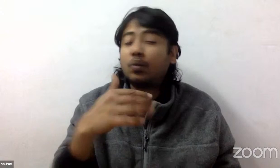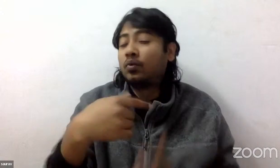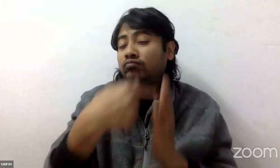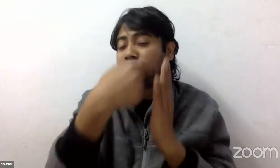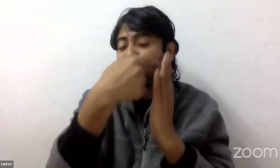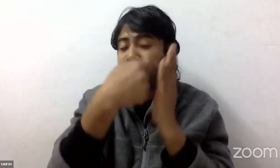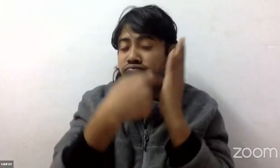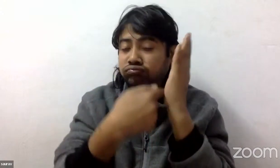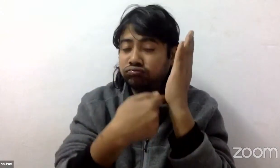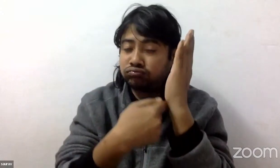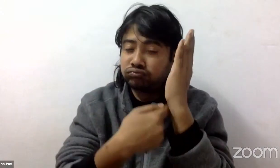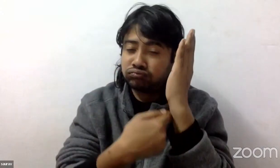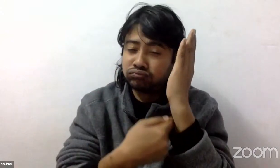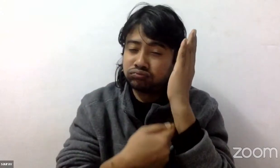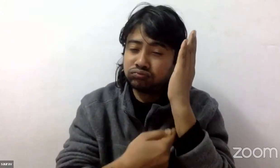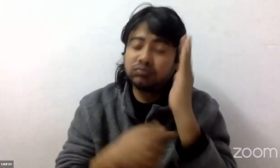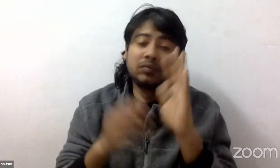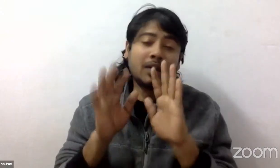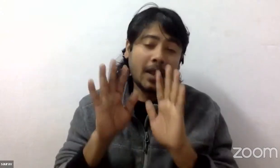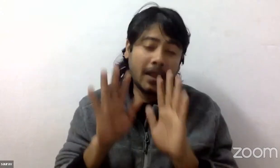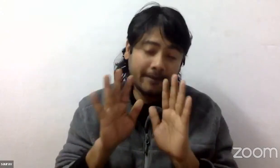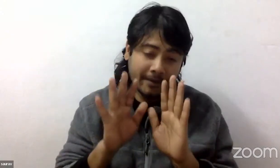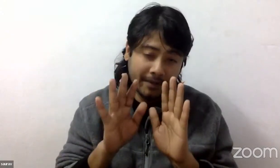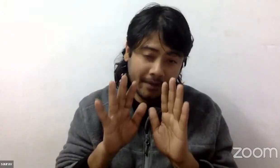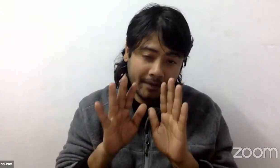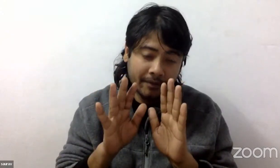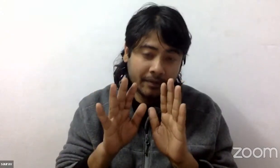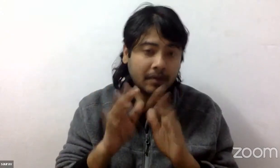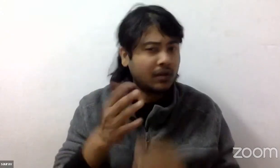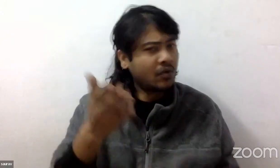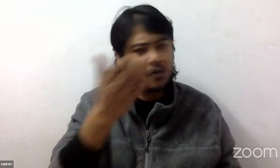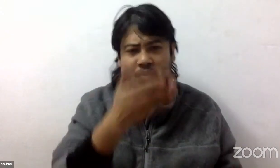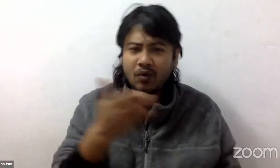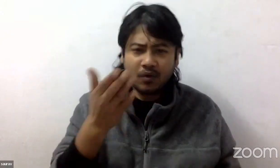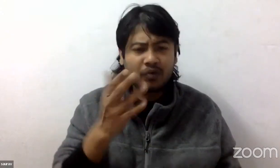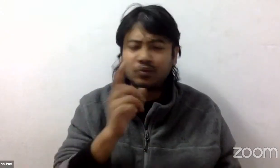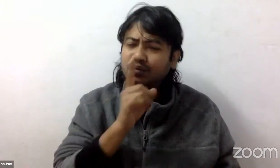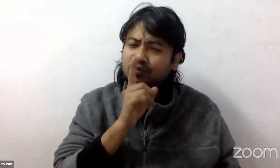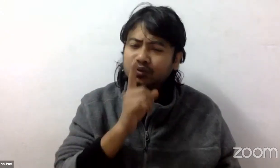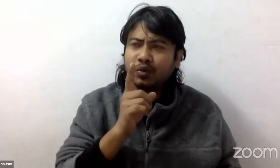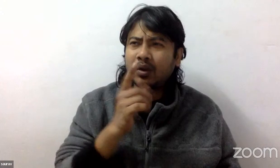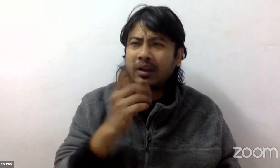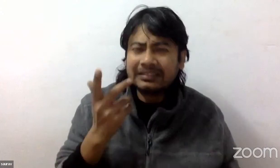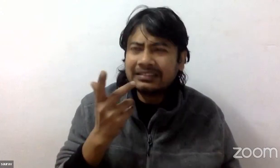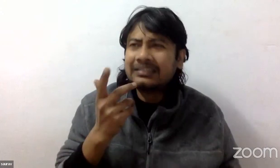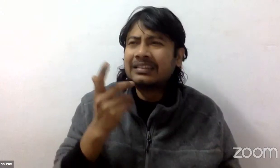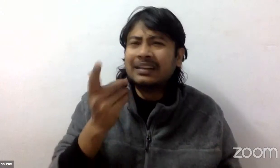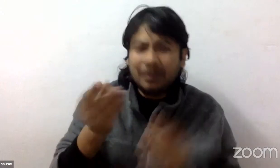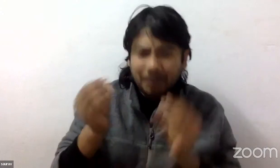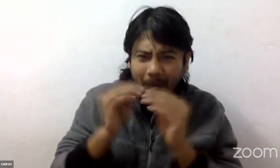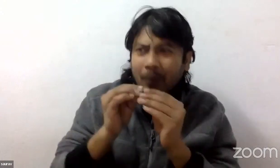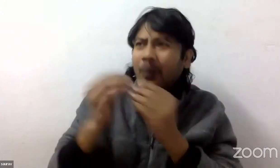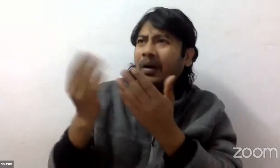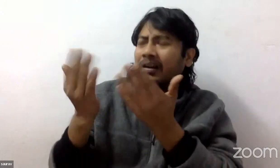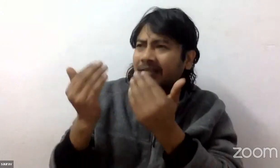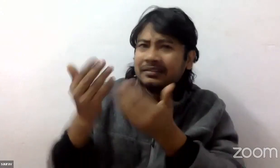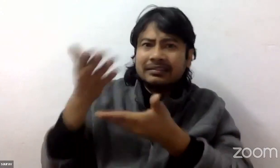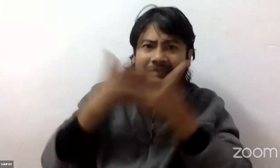I'm sure people are going to have questions regarding what to eat, what not to eat. We'll discuss it again also. Then we do not take